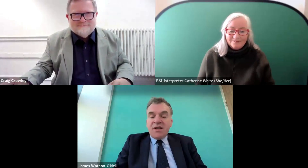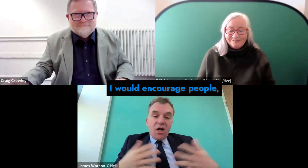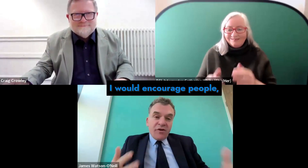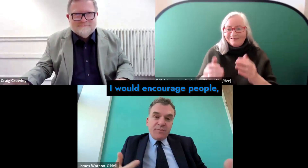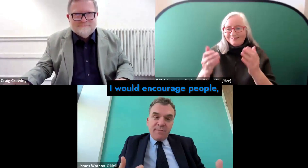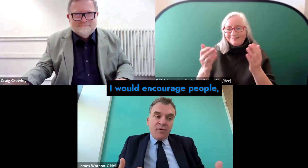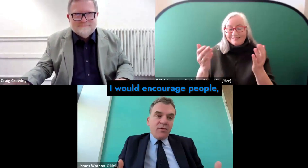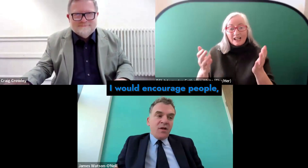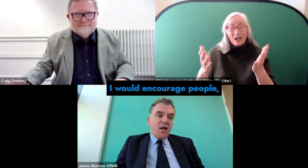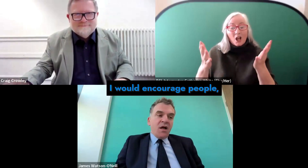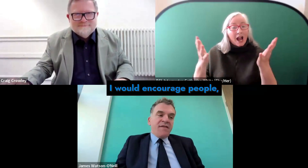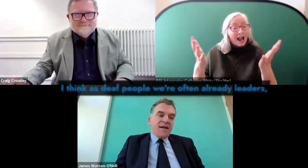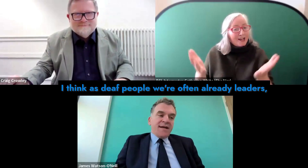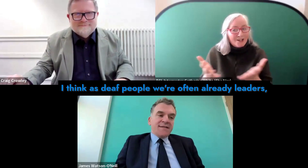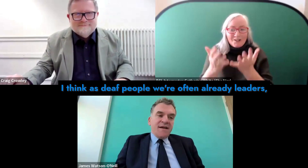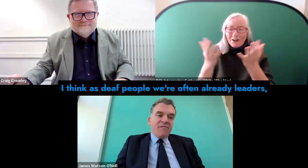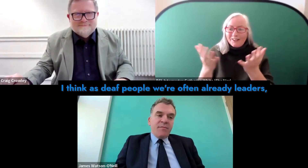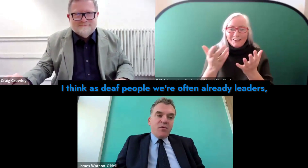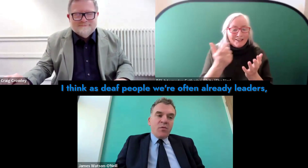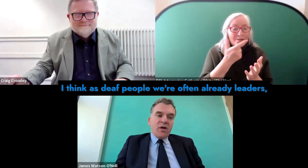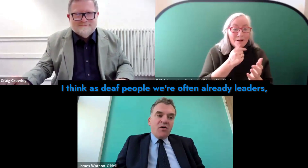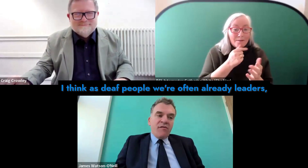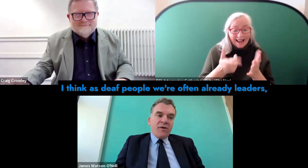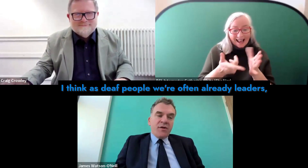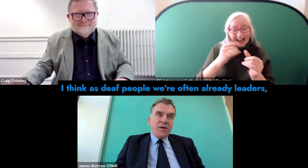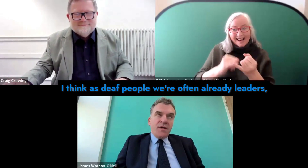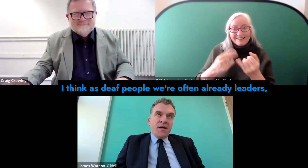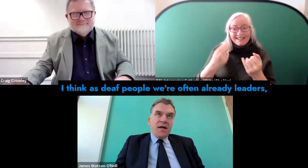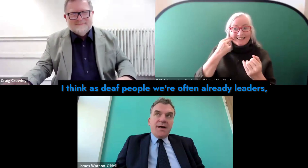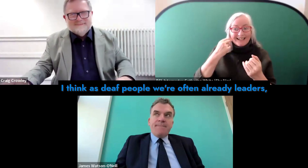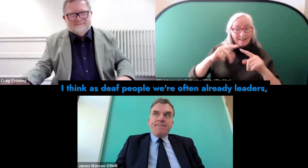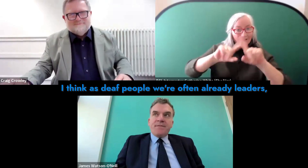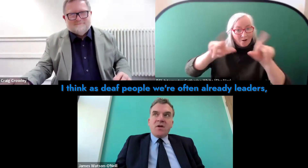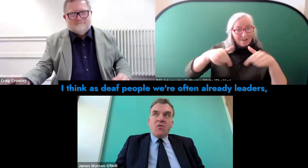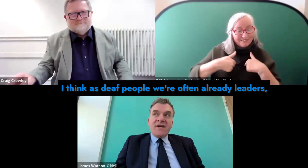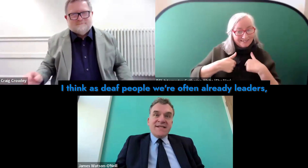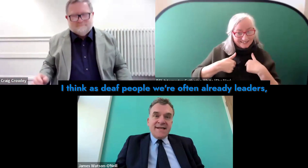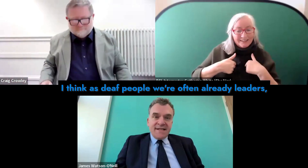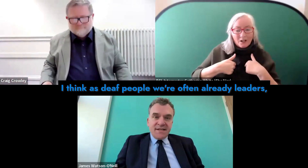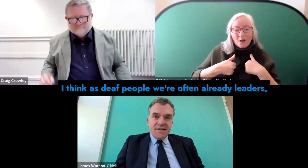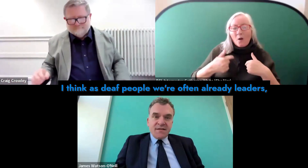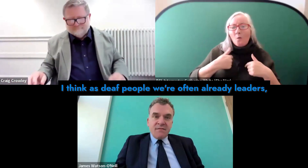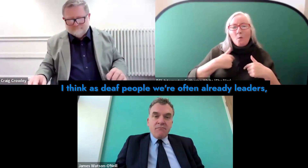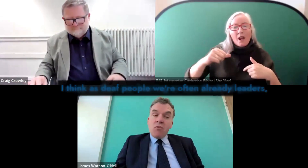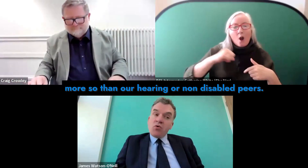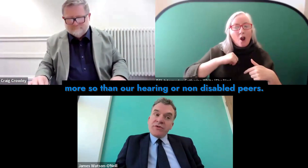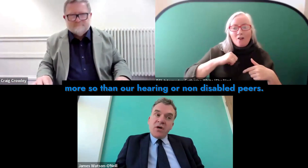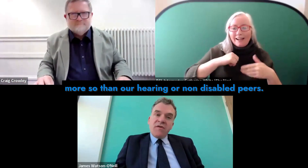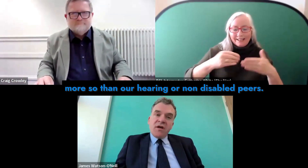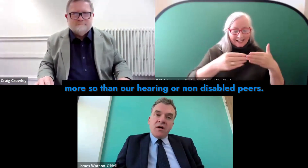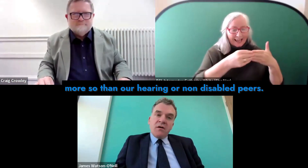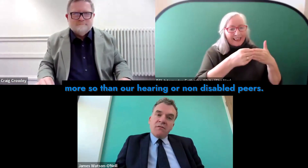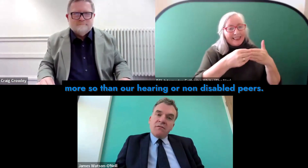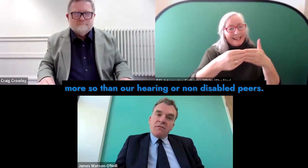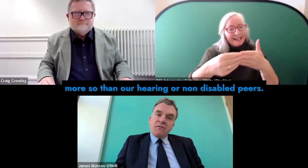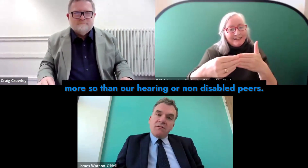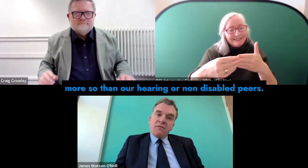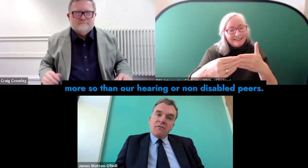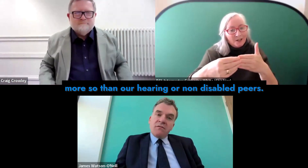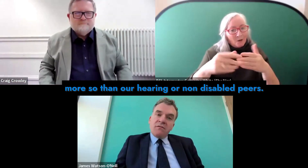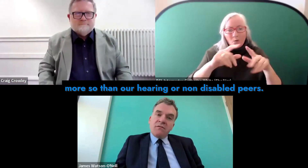I would encourage people. I think as deaf people, we're often already leaders, more so than